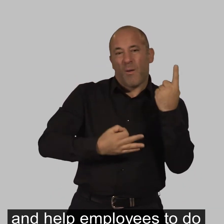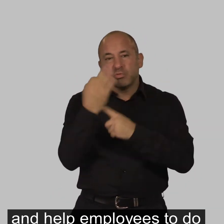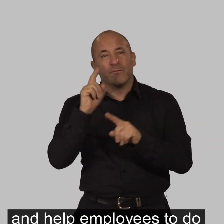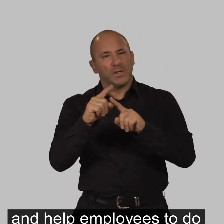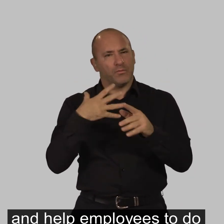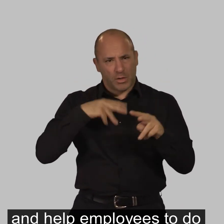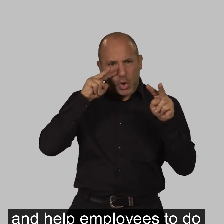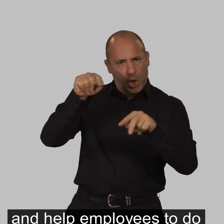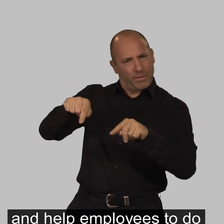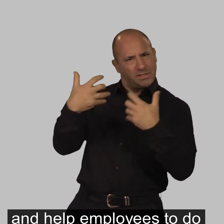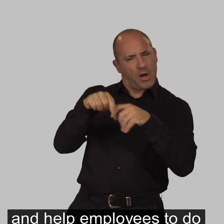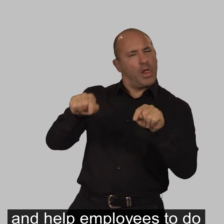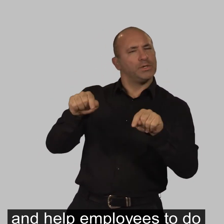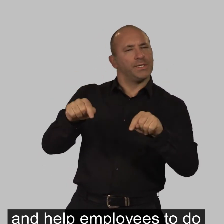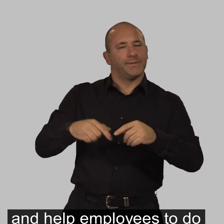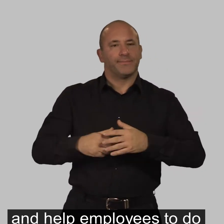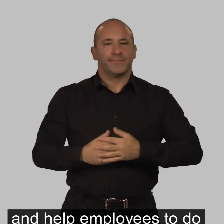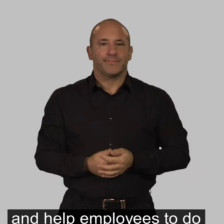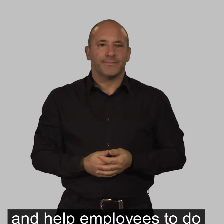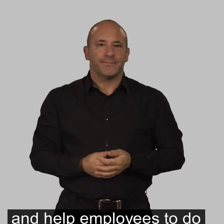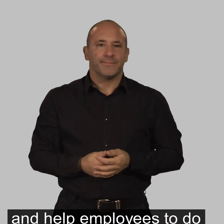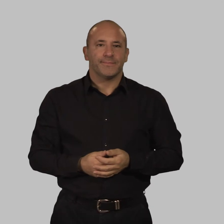do their jobs more easily or better.